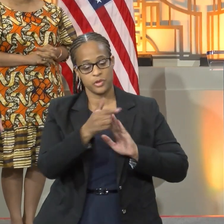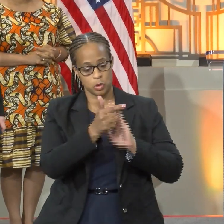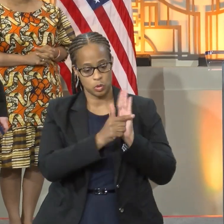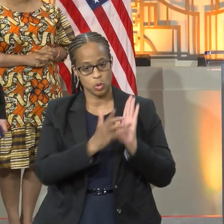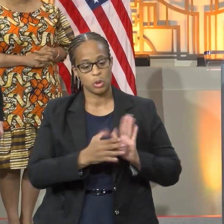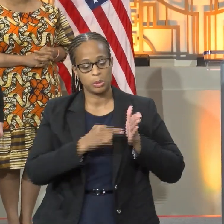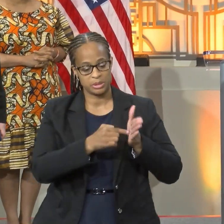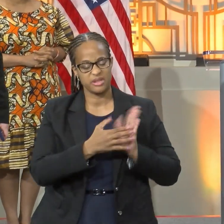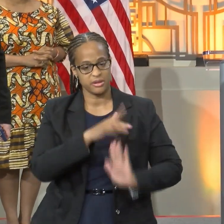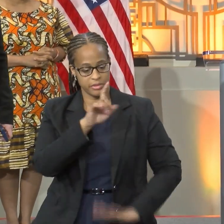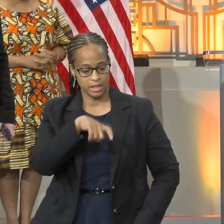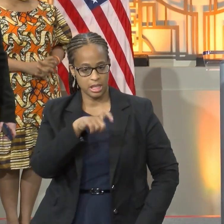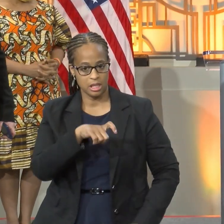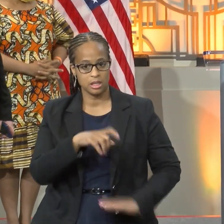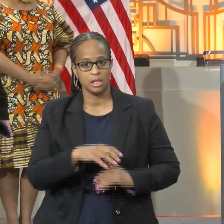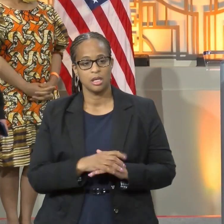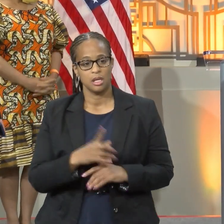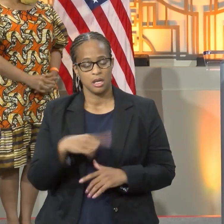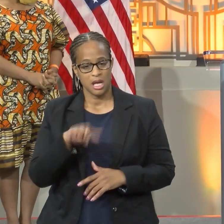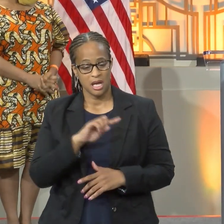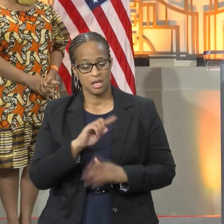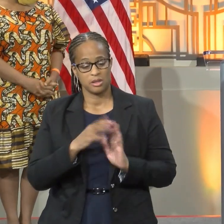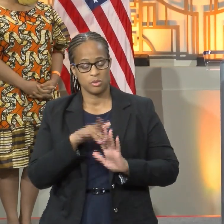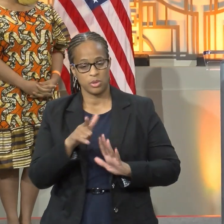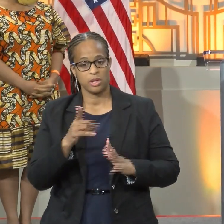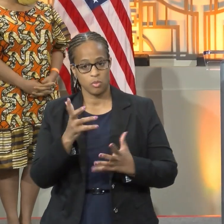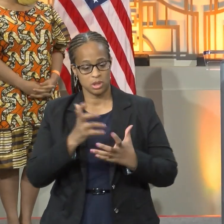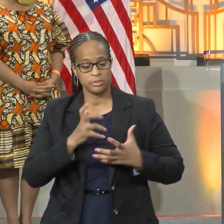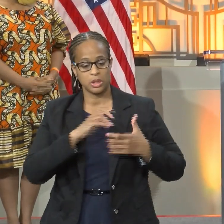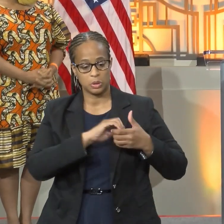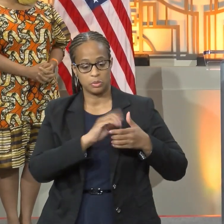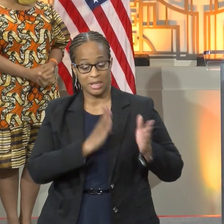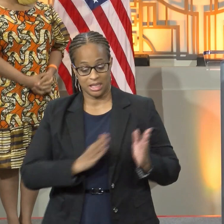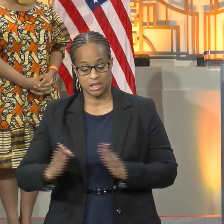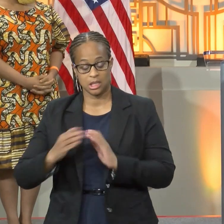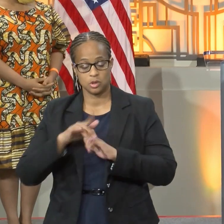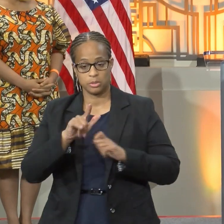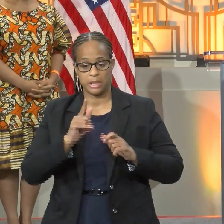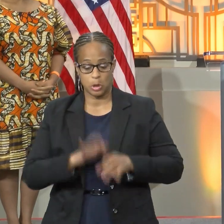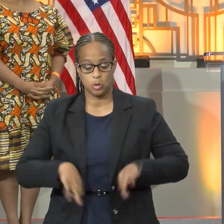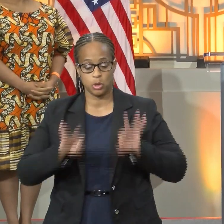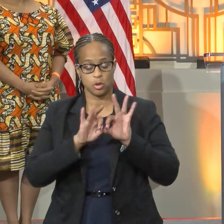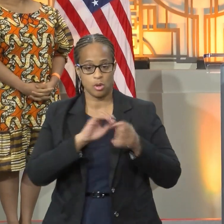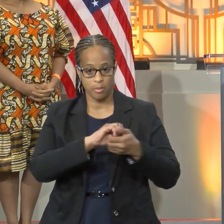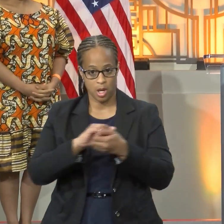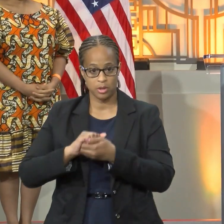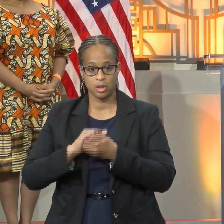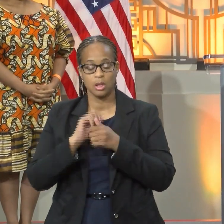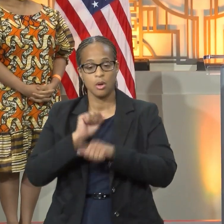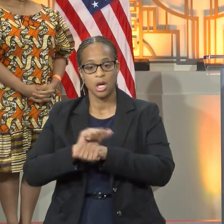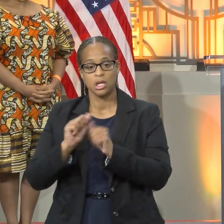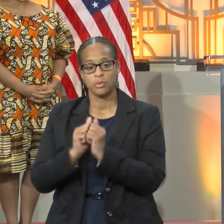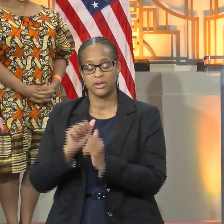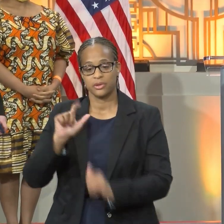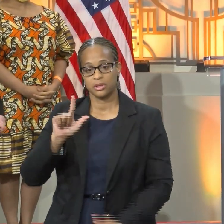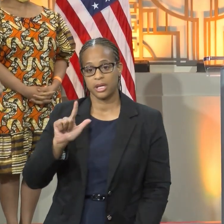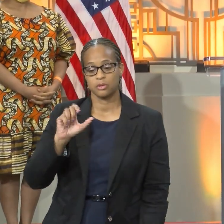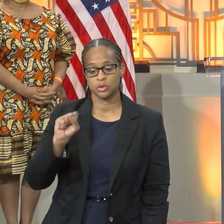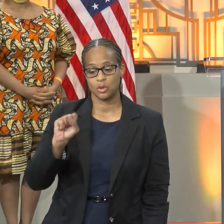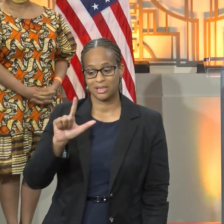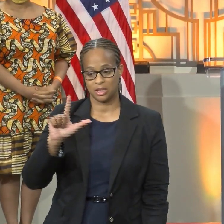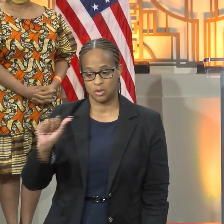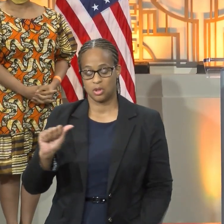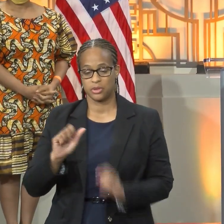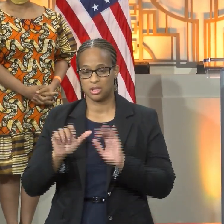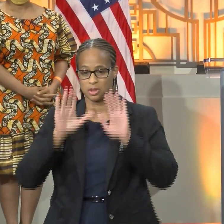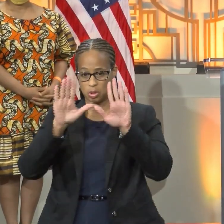that they need. And we tend to be a critical partner of working with a Lone Star Legal Aid that does some